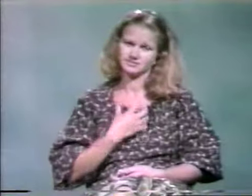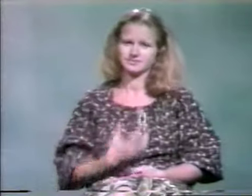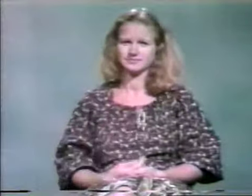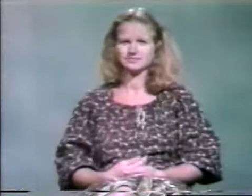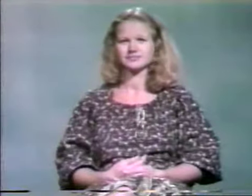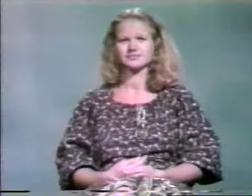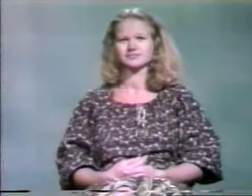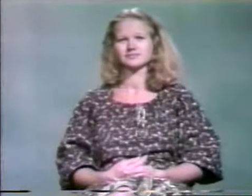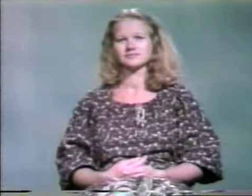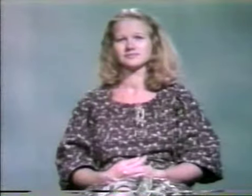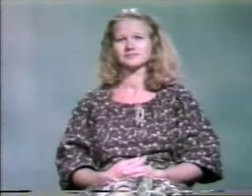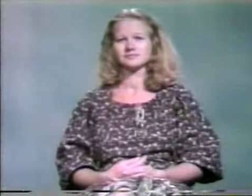I looked,